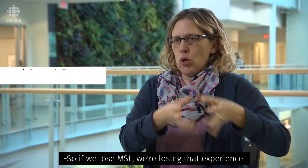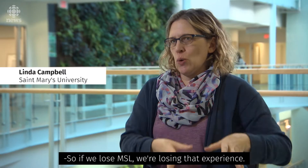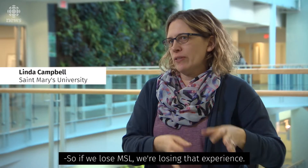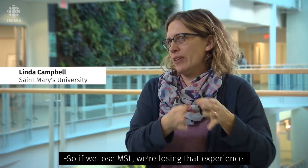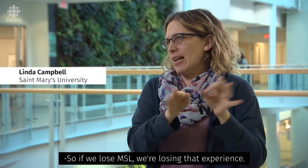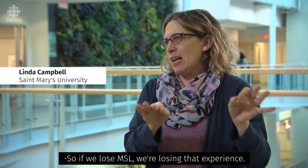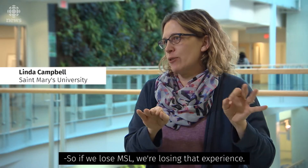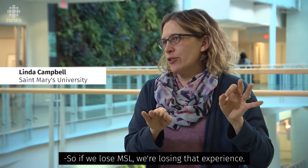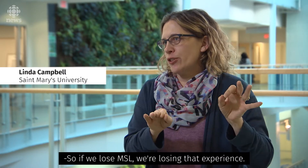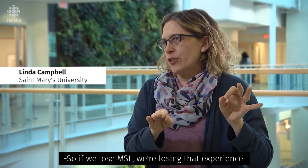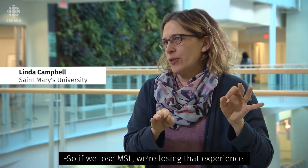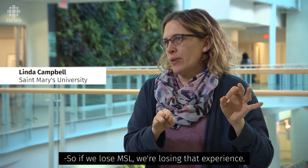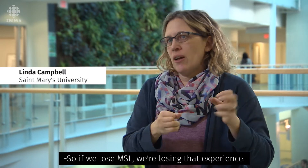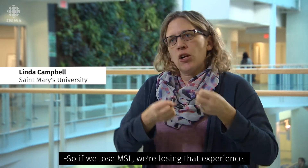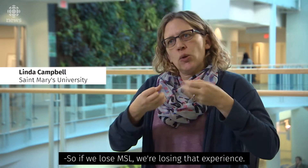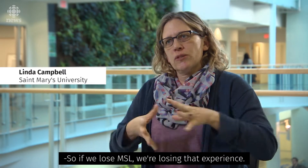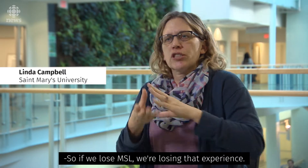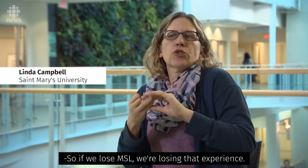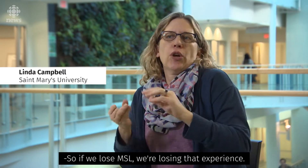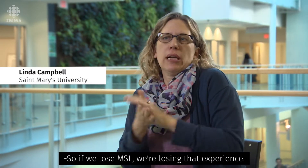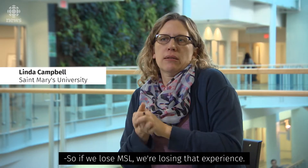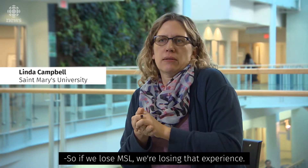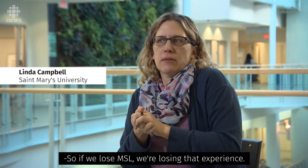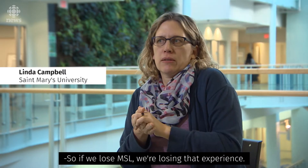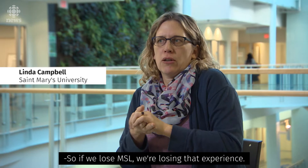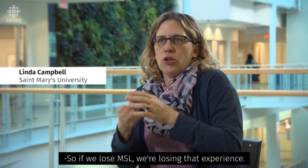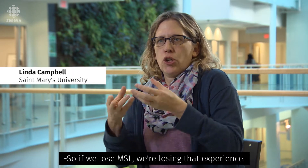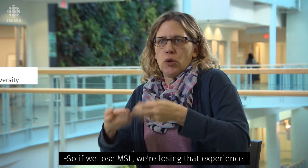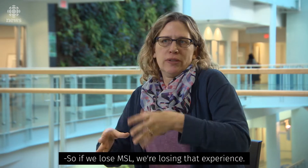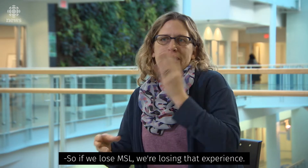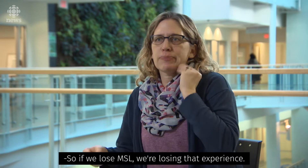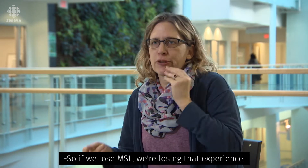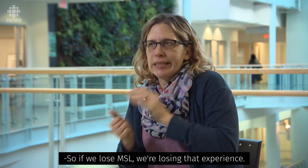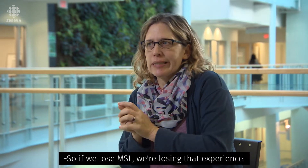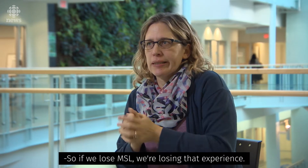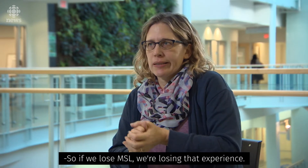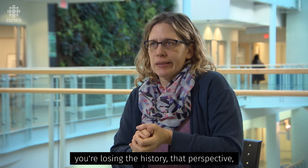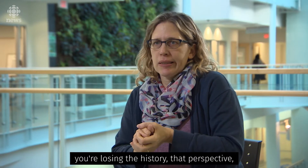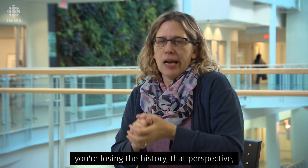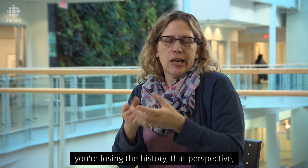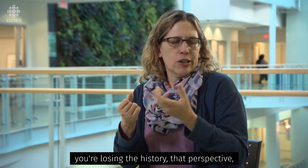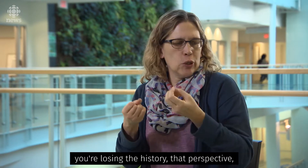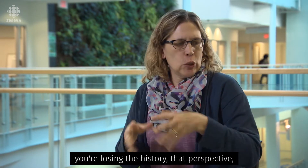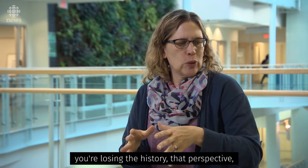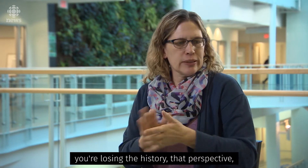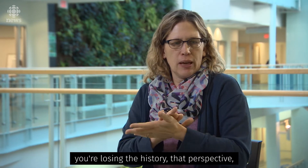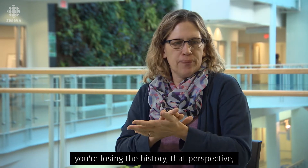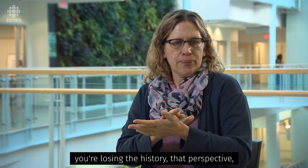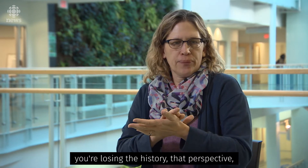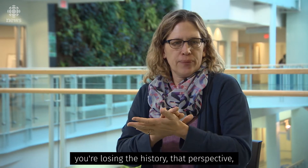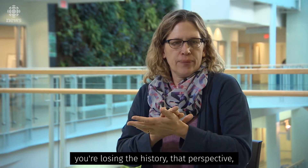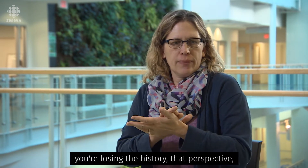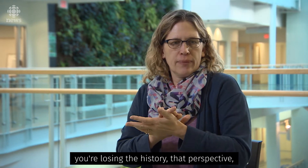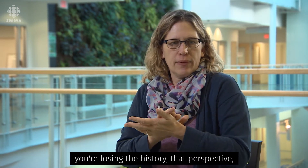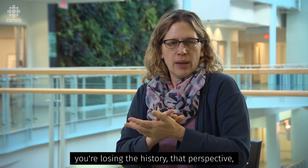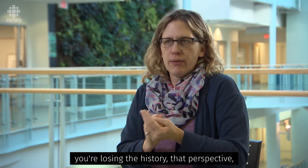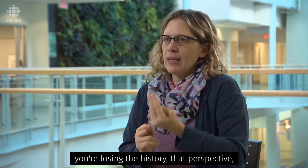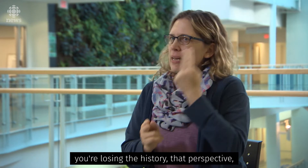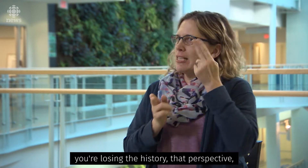lose MSL, we're losing that. You're losing that experience. You're losing the history, that